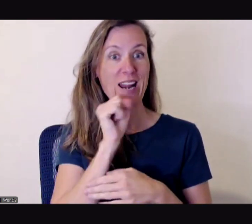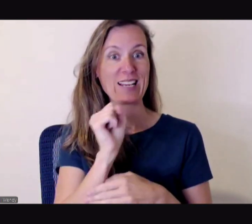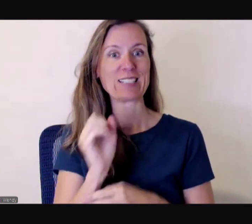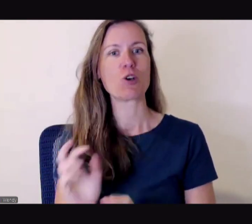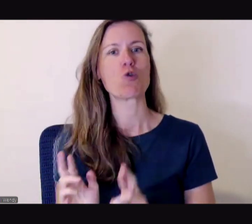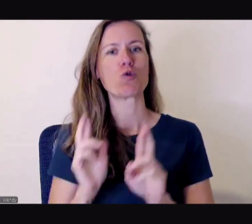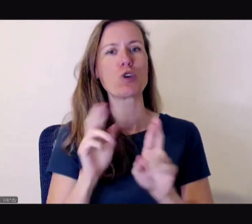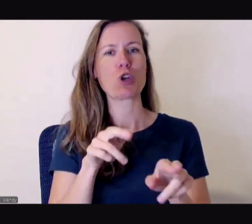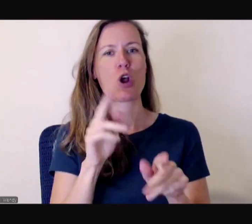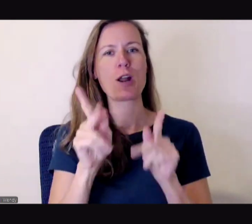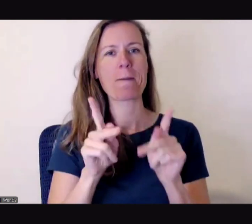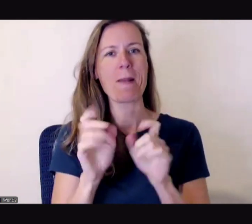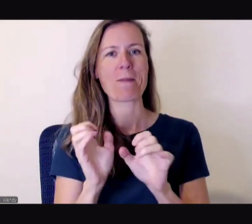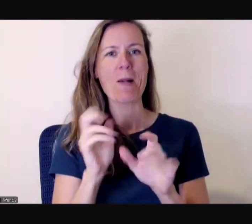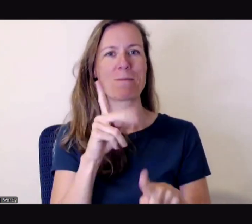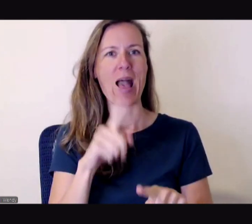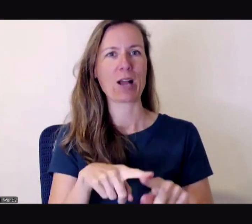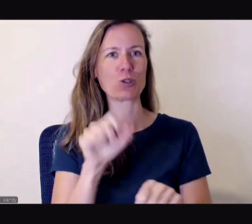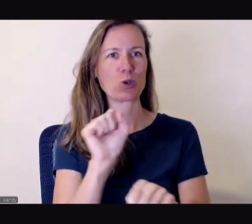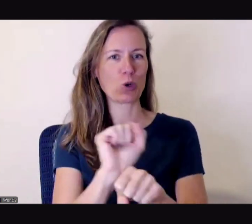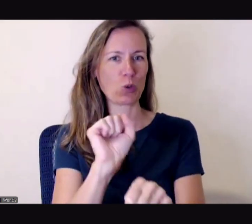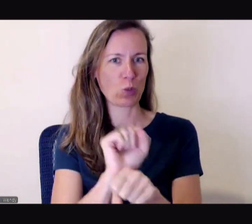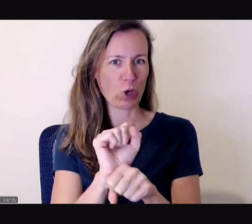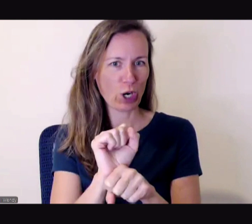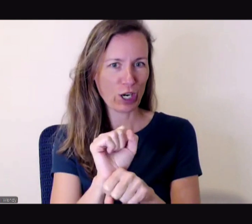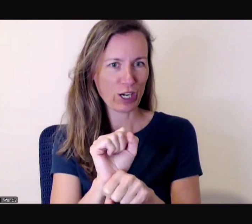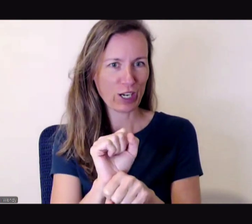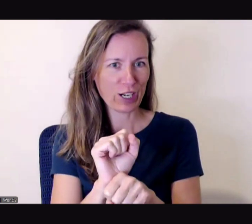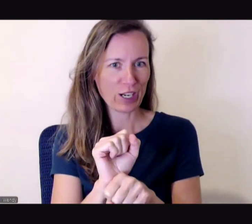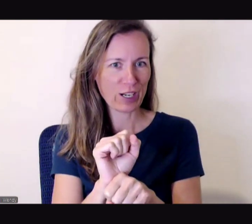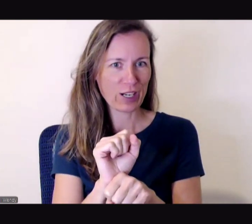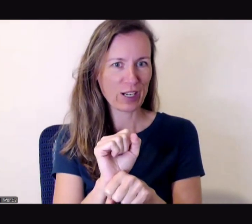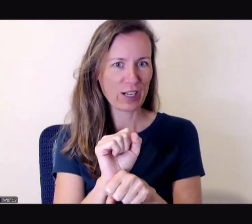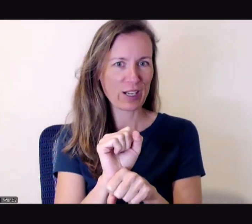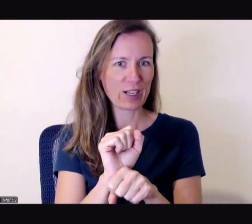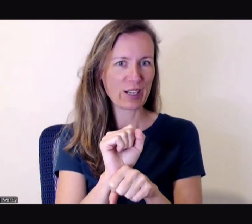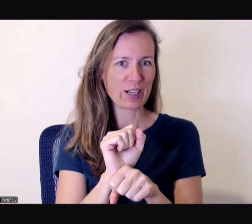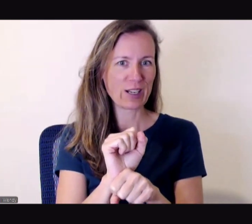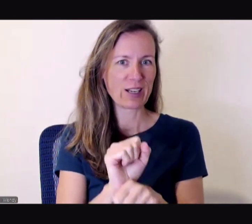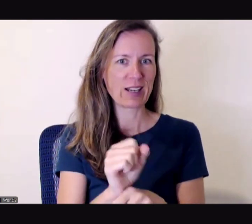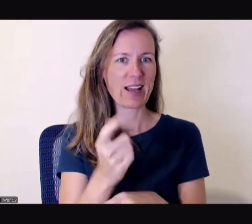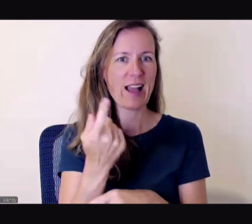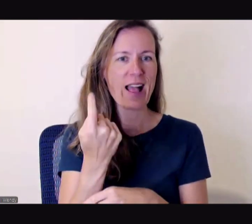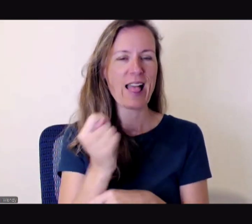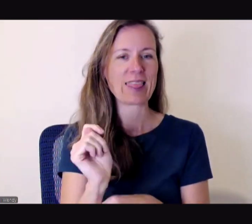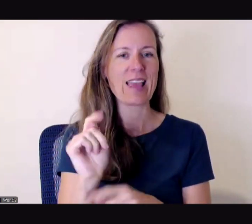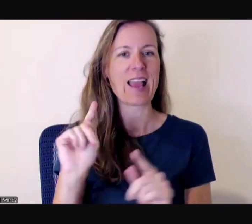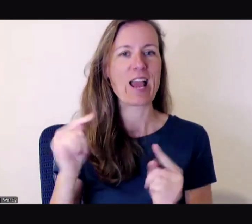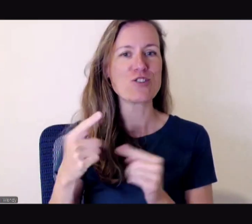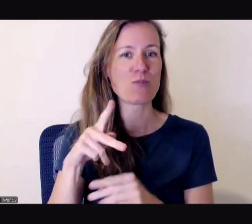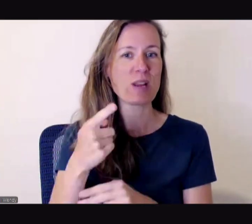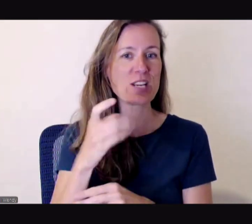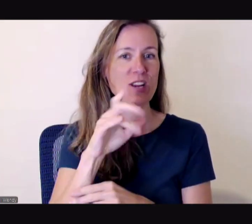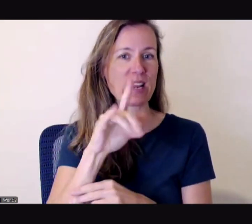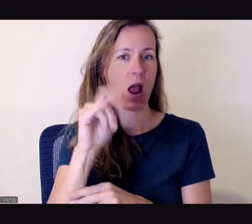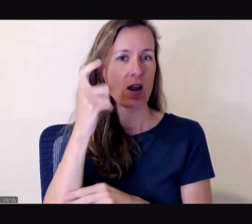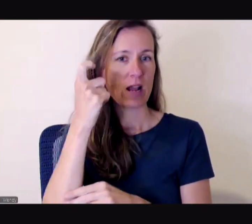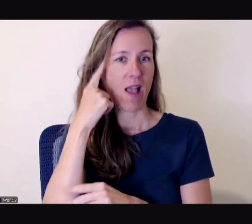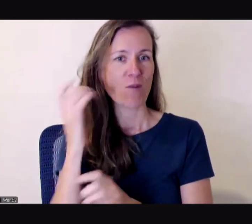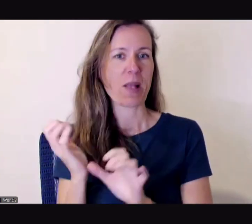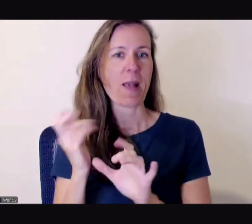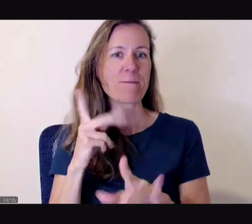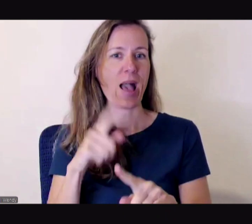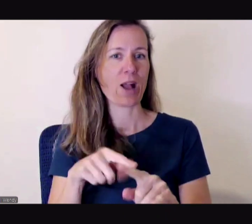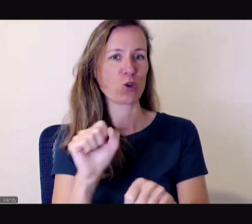on Prince George's County government came back to work on time when I managed their cases. I'm well known for that. So, but other than that, I